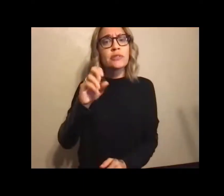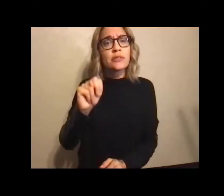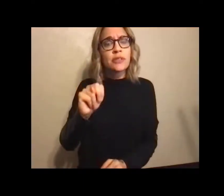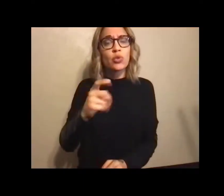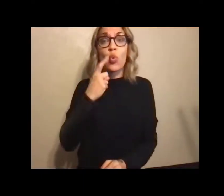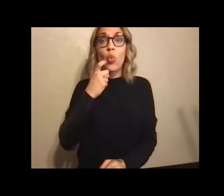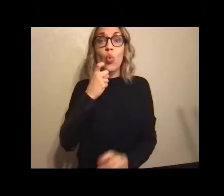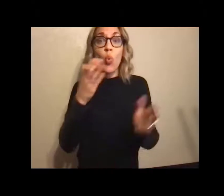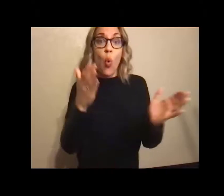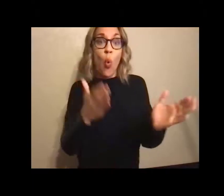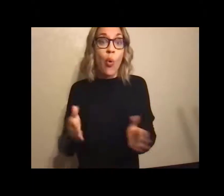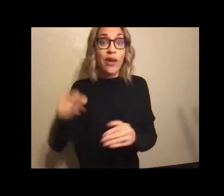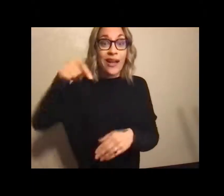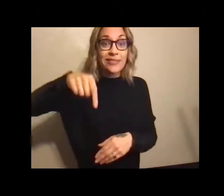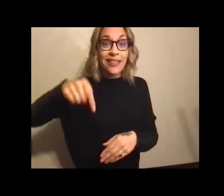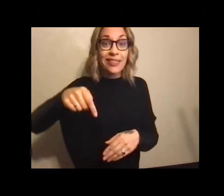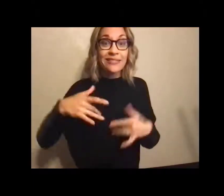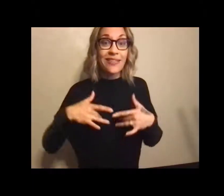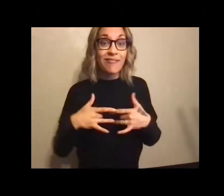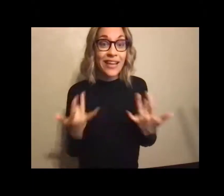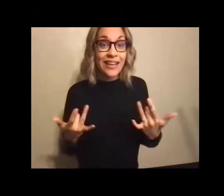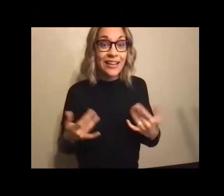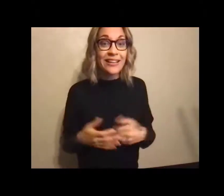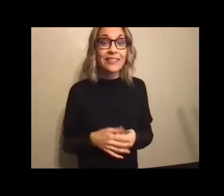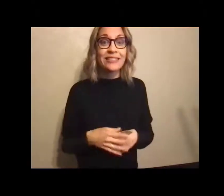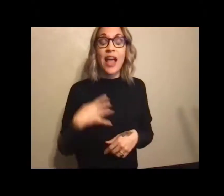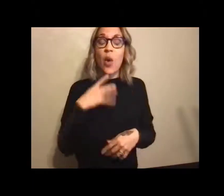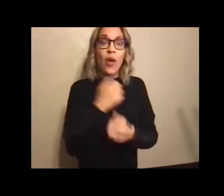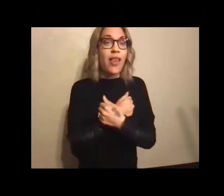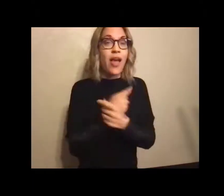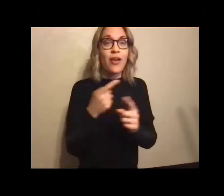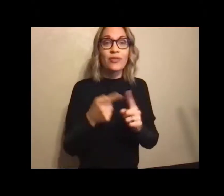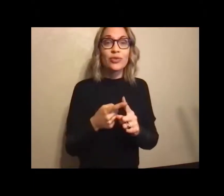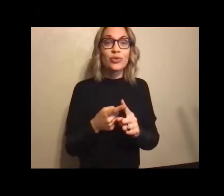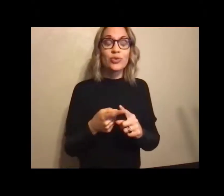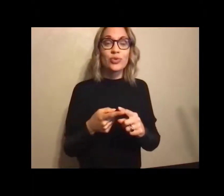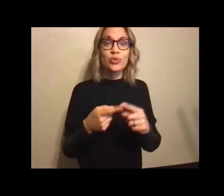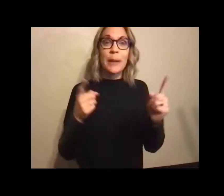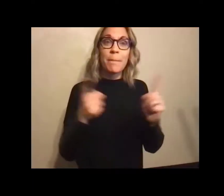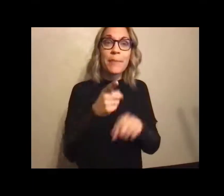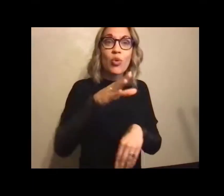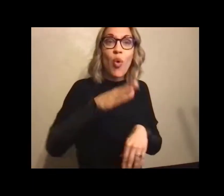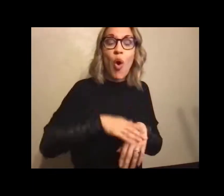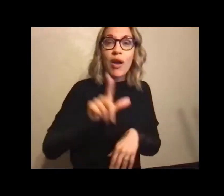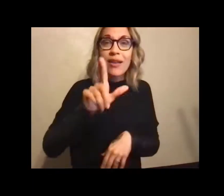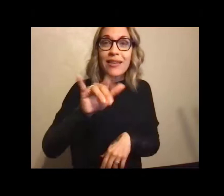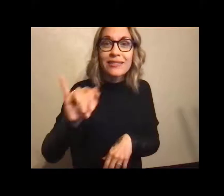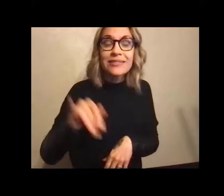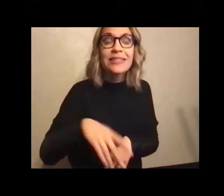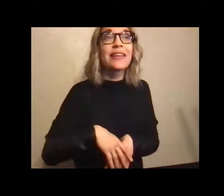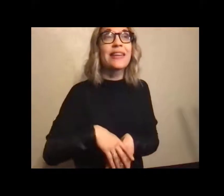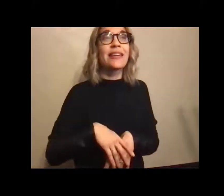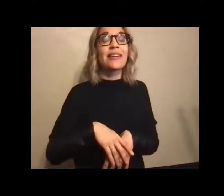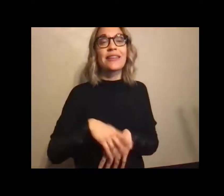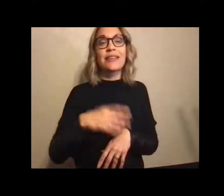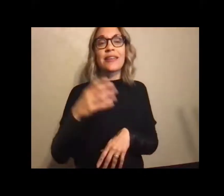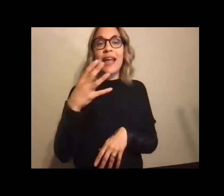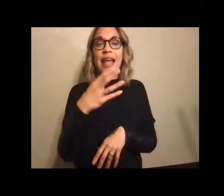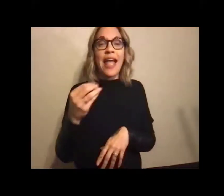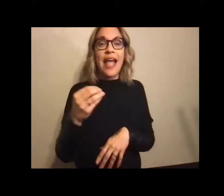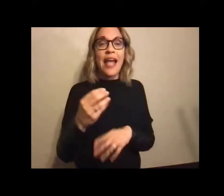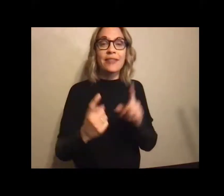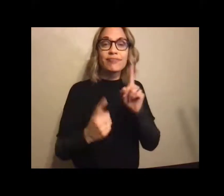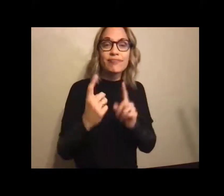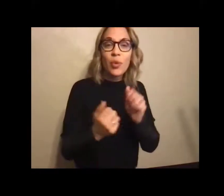on a business mentor, definitely chat in with Kristen. And the SCORE folks, they're the ones who put together this event. I'd be